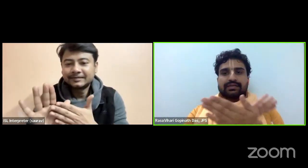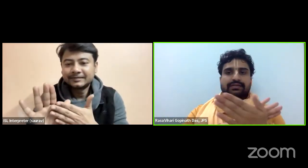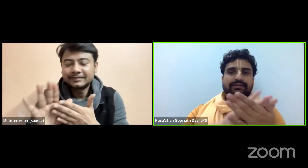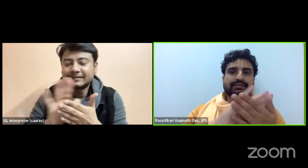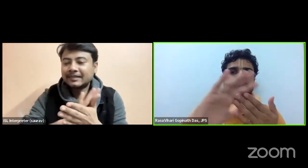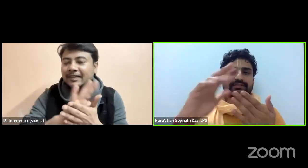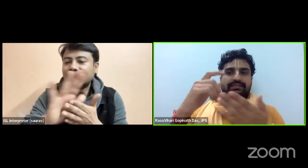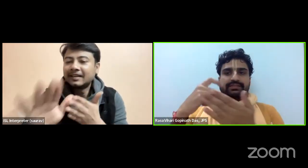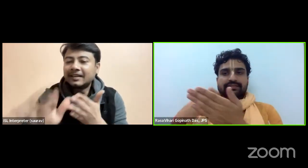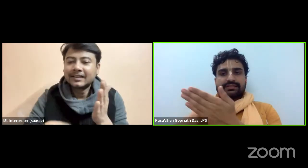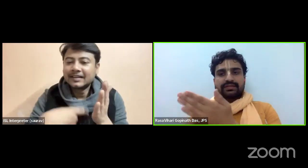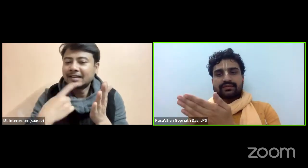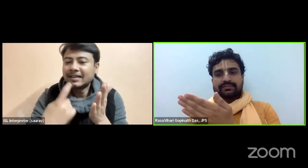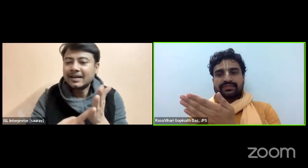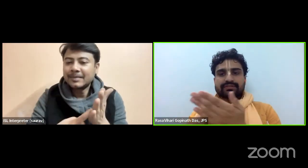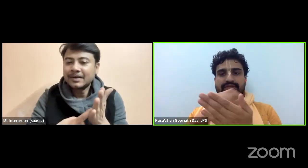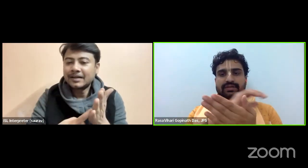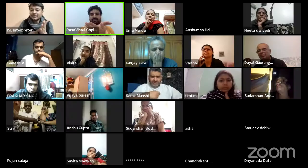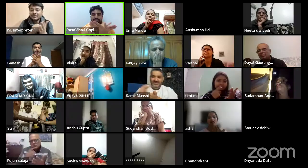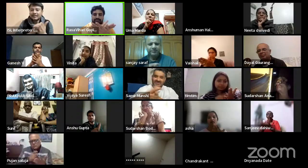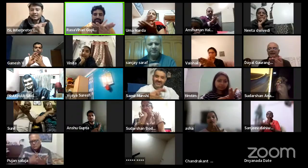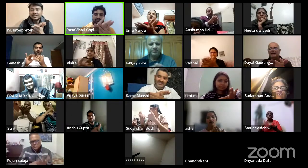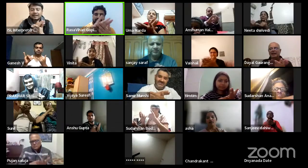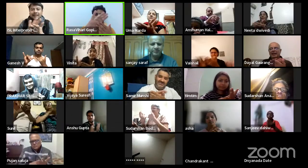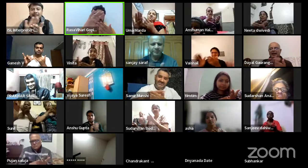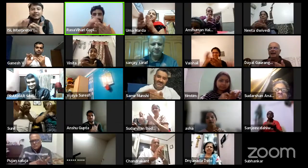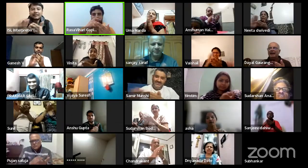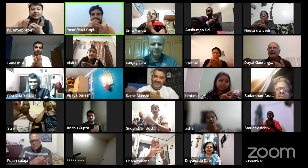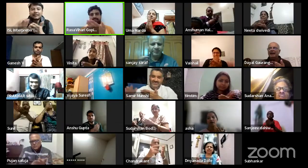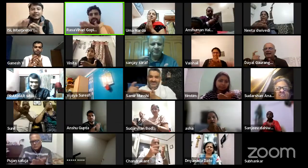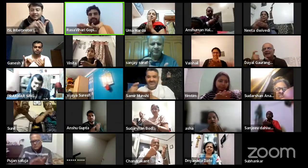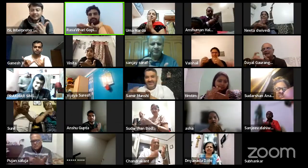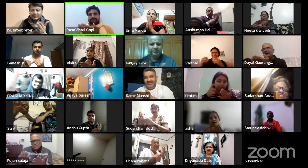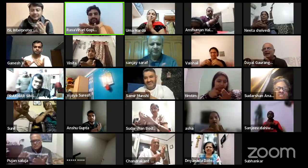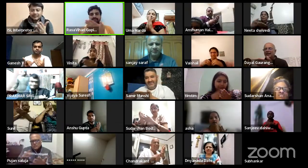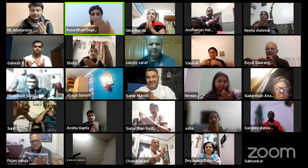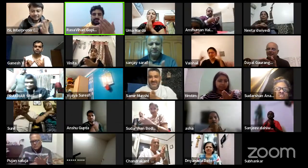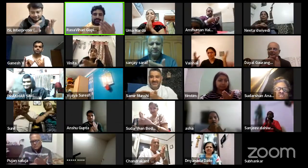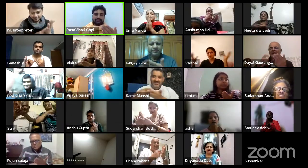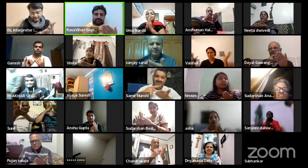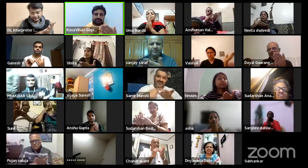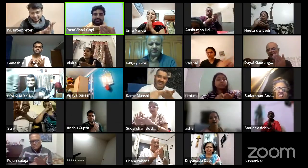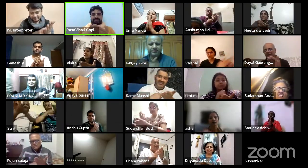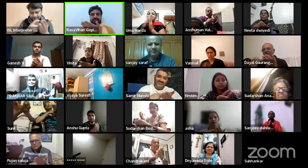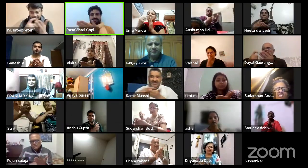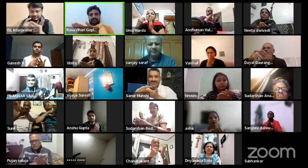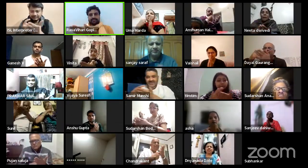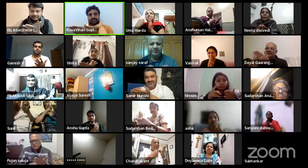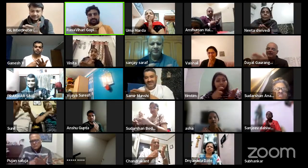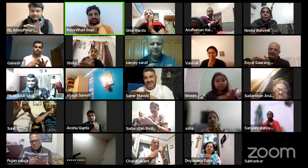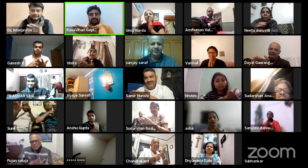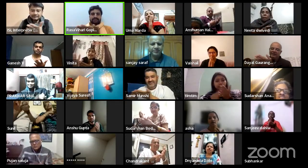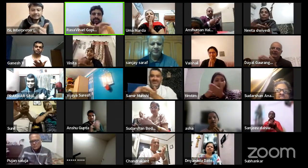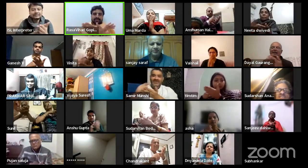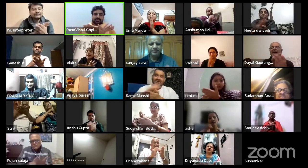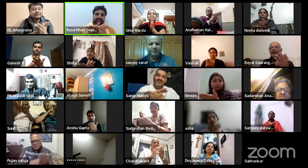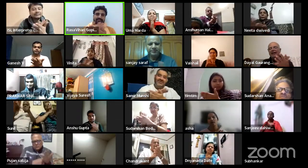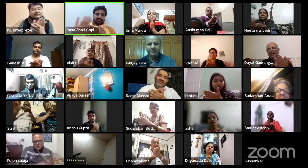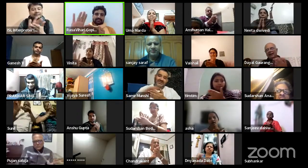Hare, Hare Rama, Hare Rama, Rama